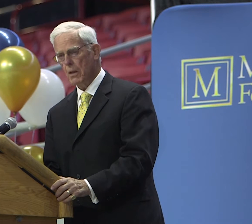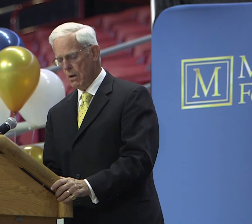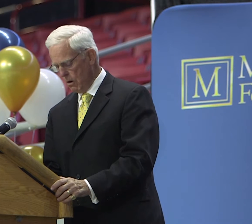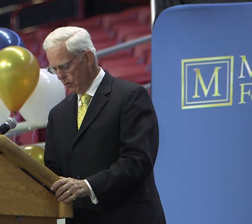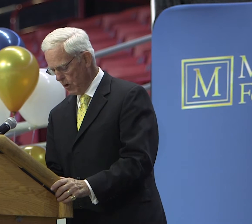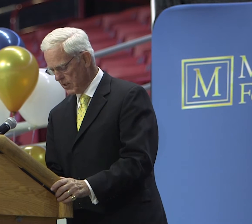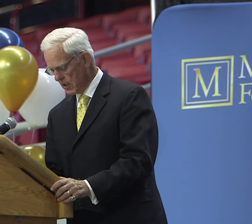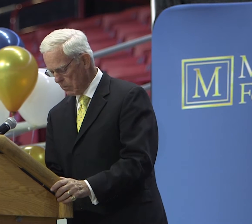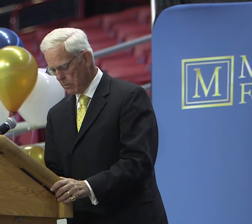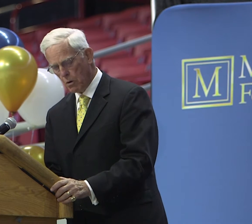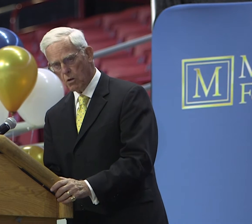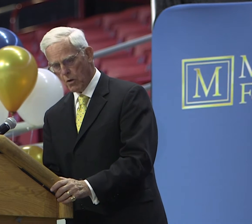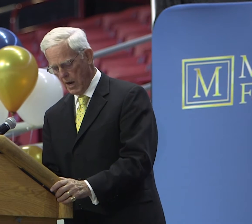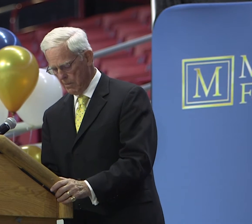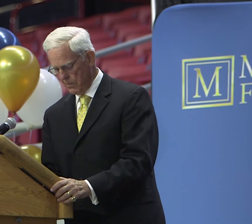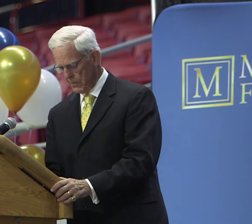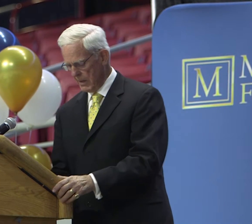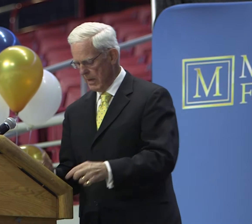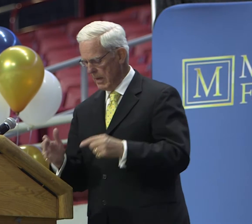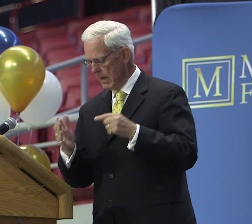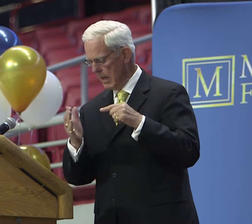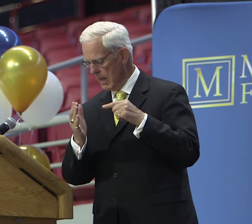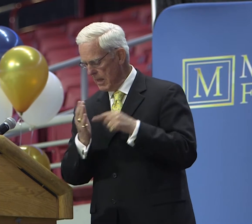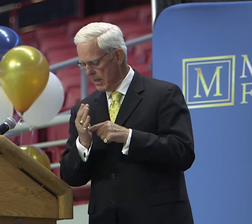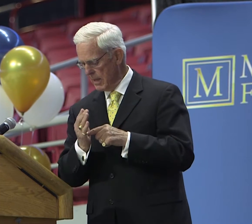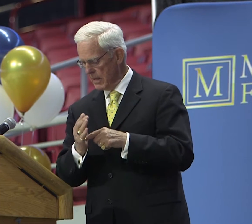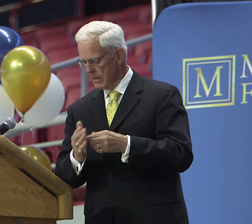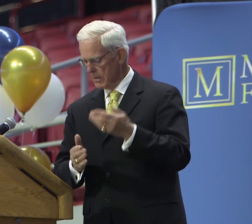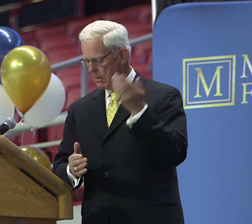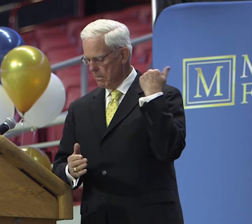University for a summer program.